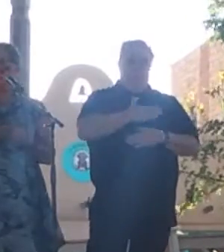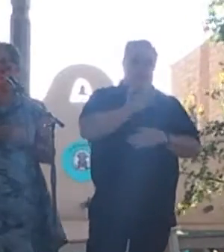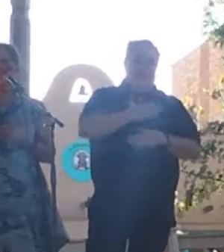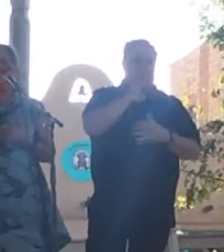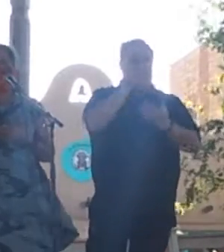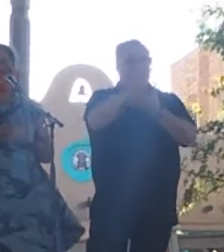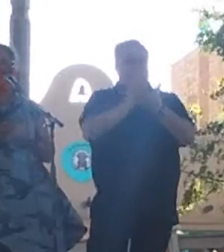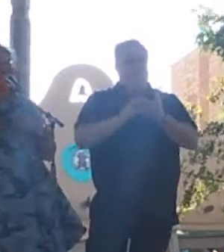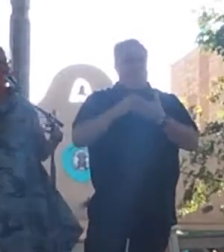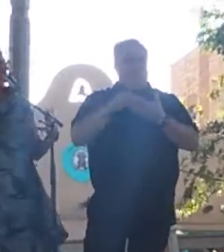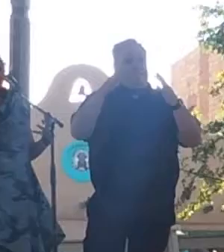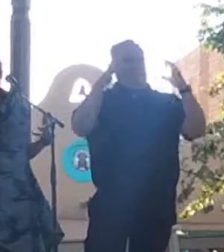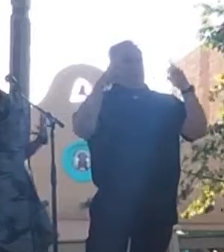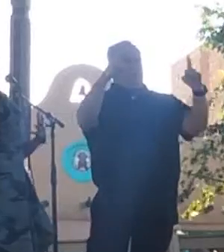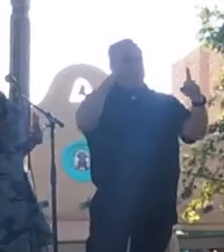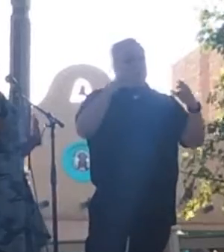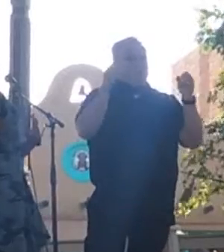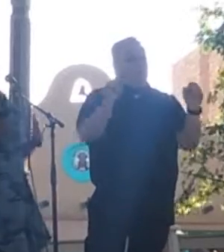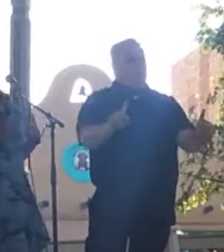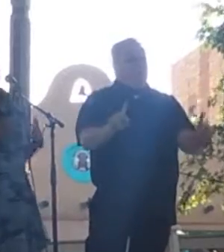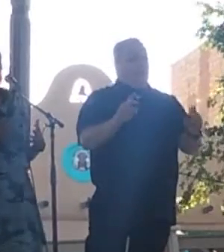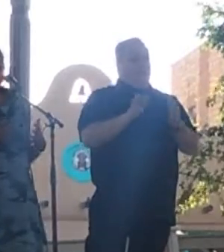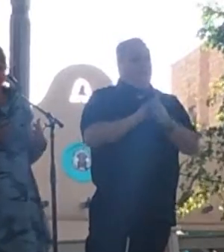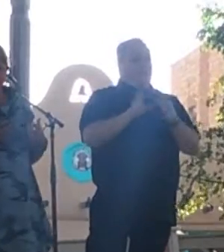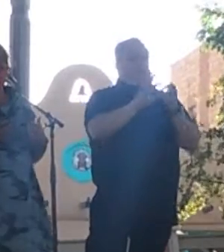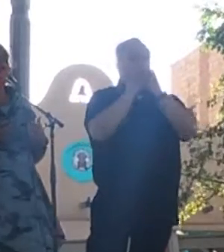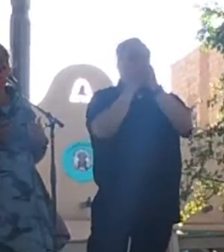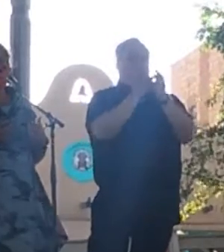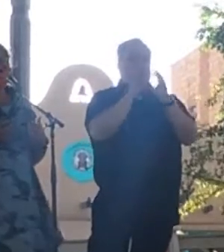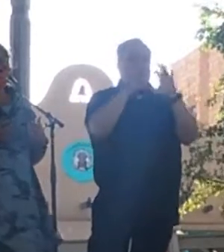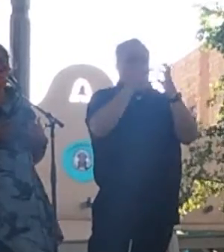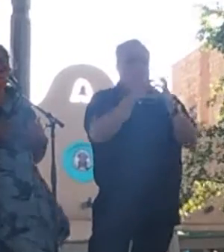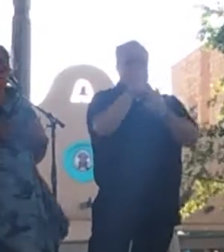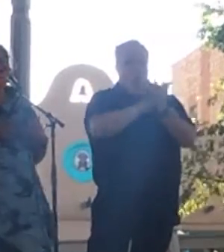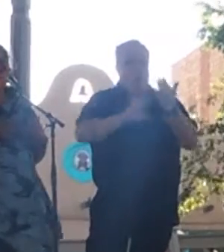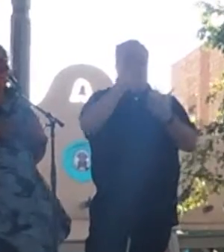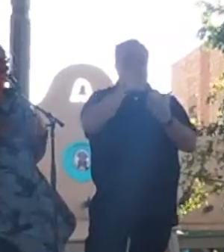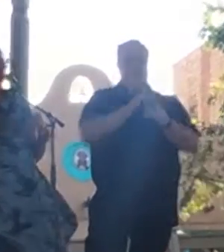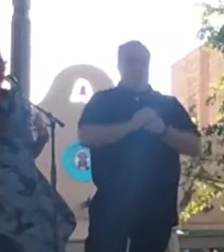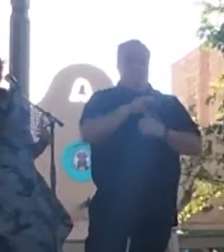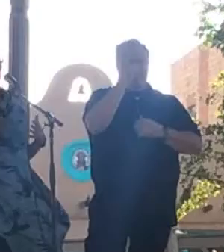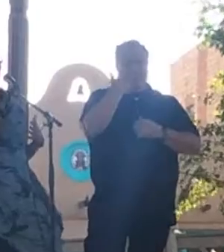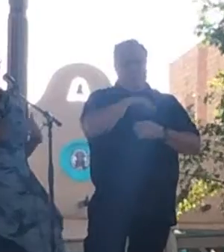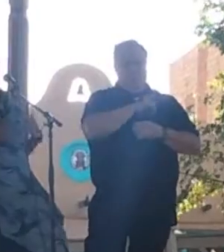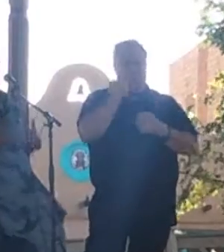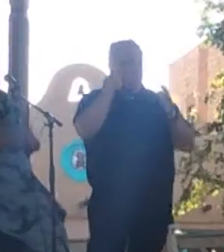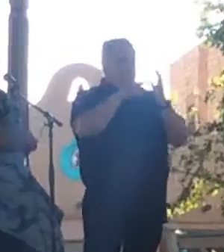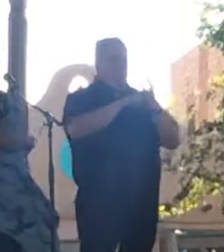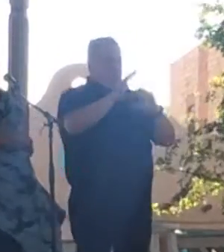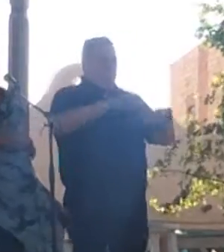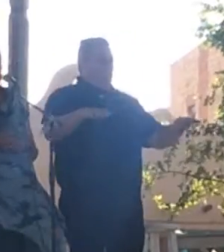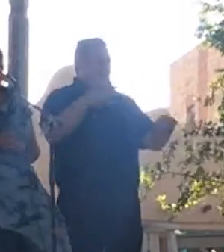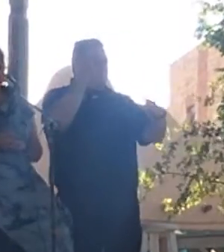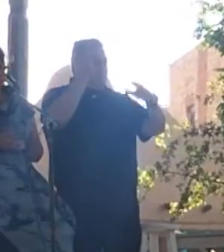to be part of the educational opportunity that is United World College. Because we recognize that our children